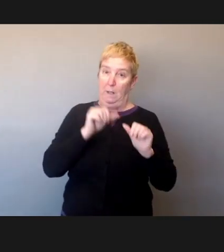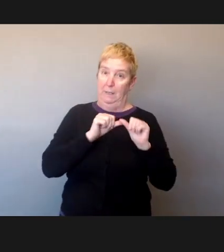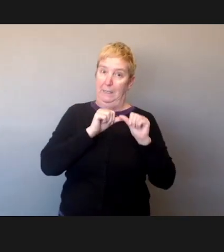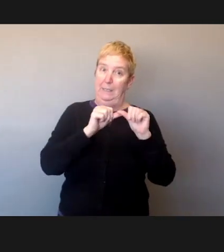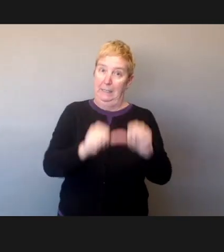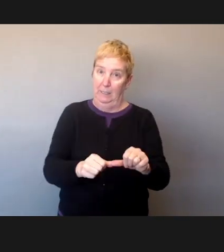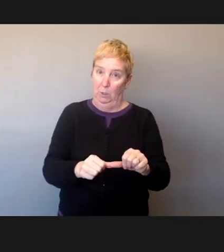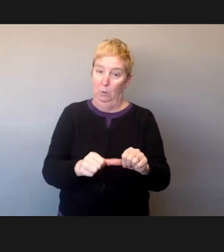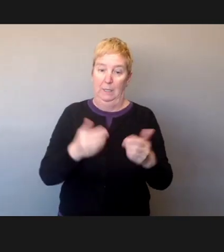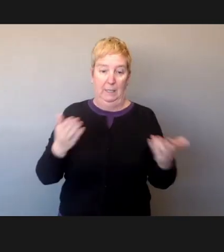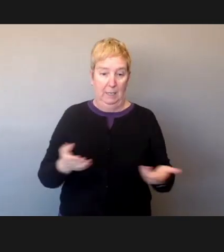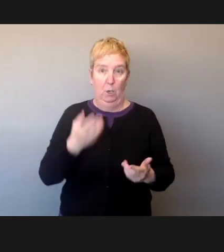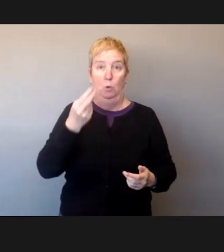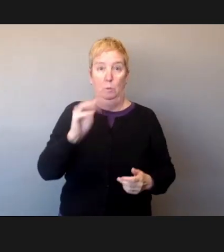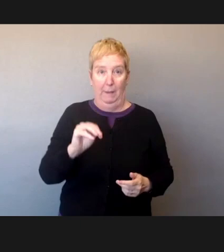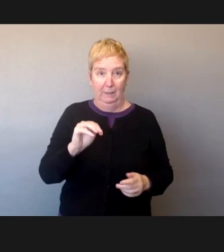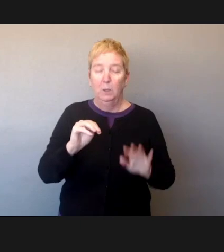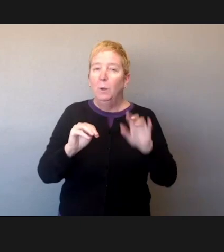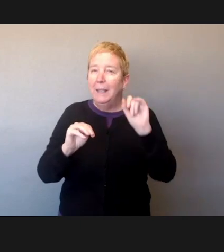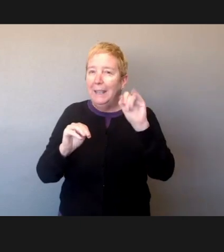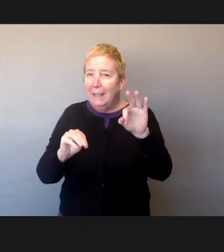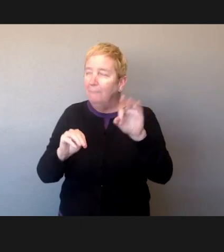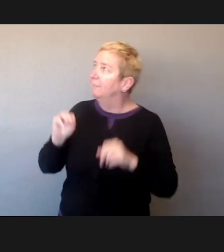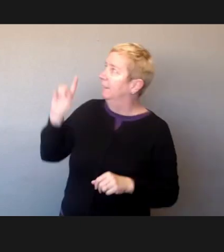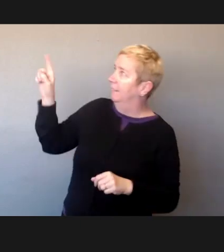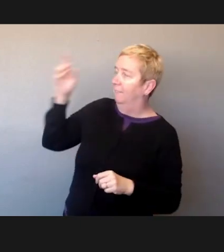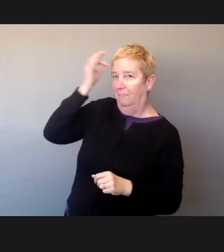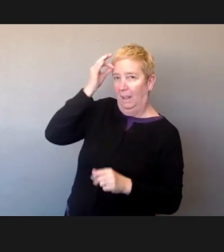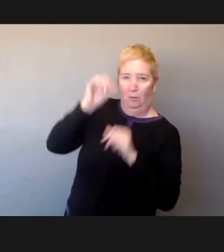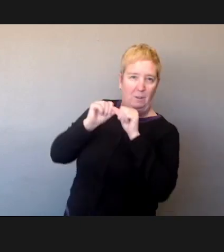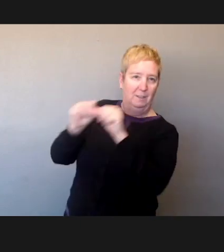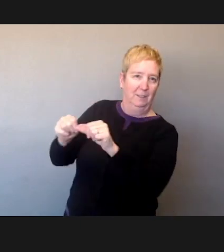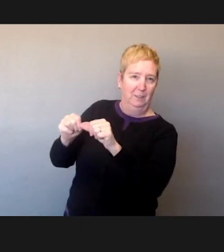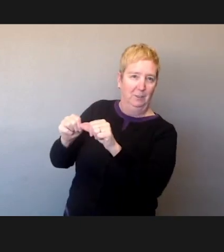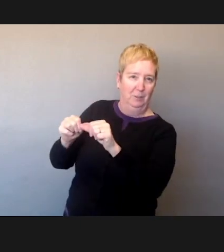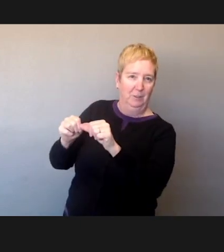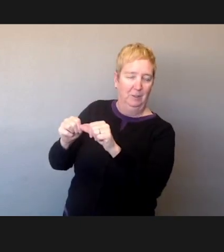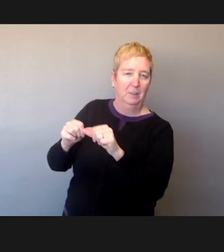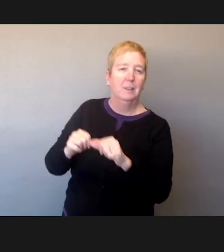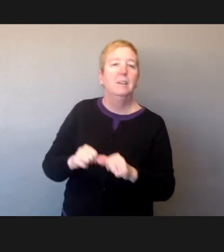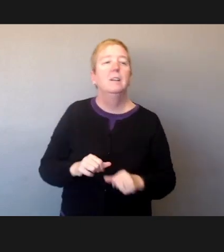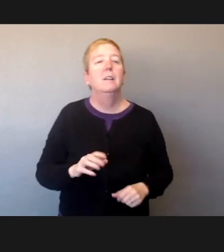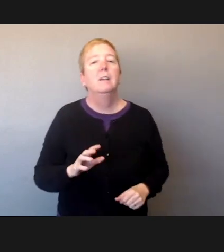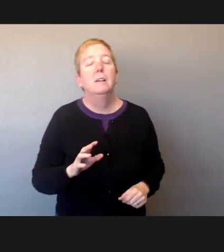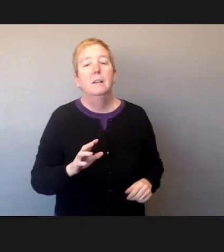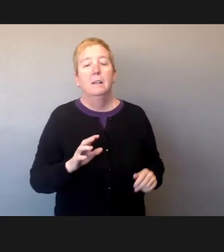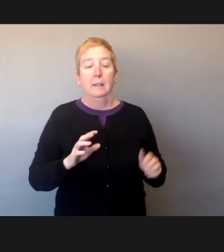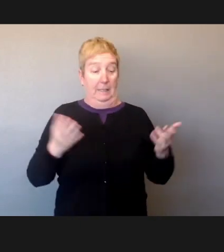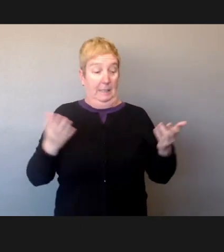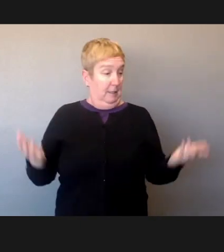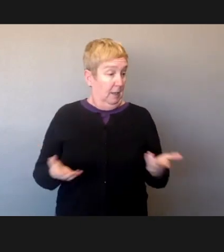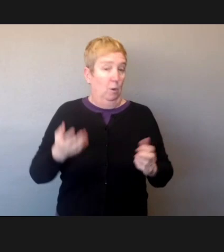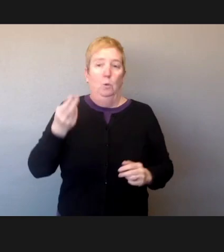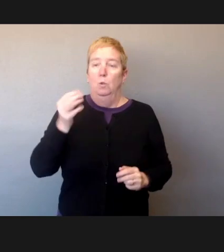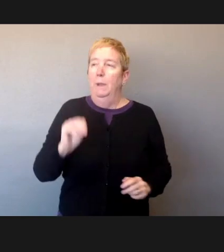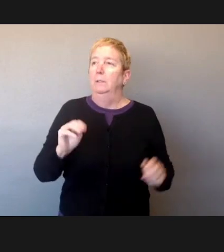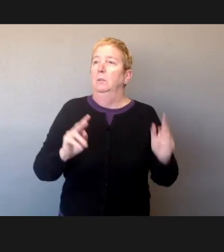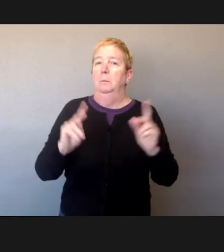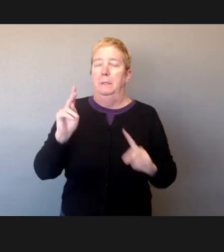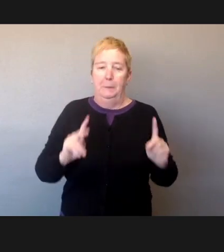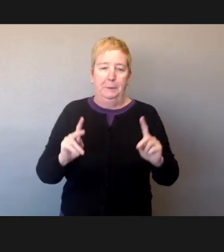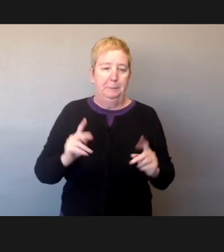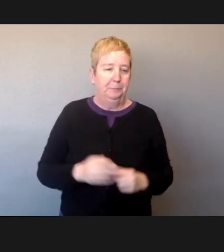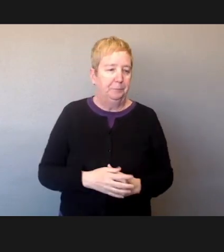public health emergency order continues, because the people of New Mexico, just through